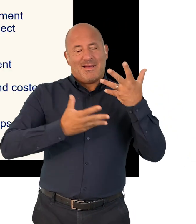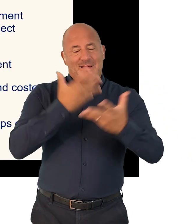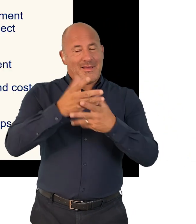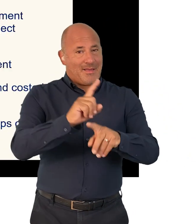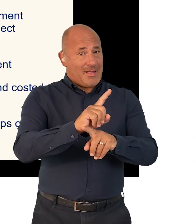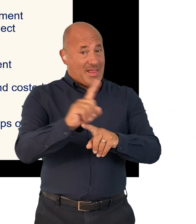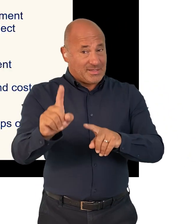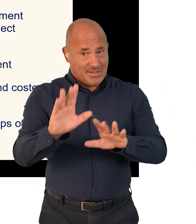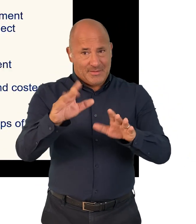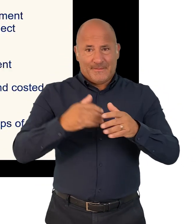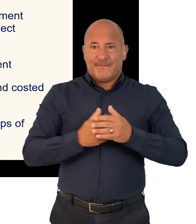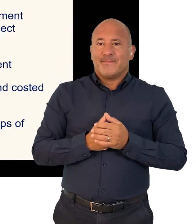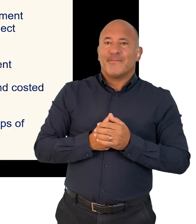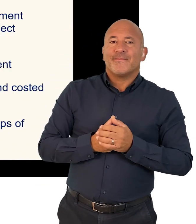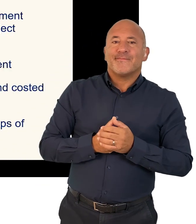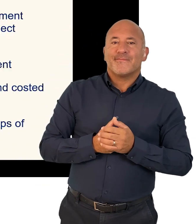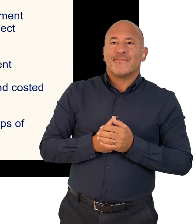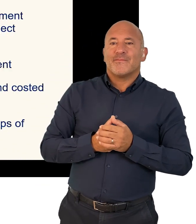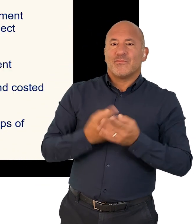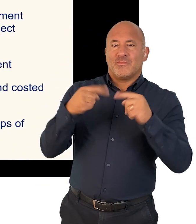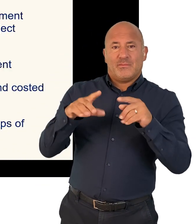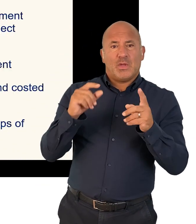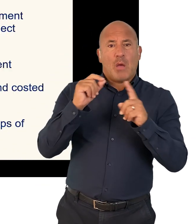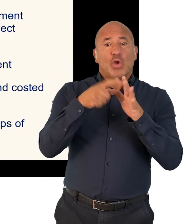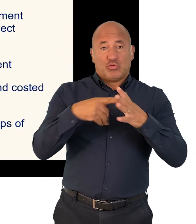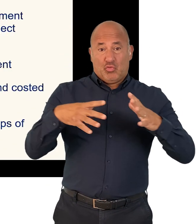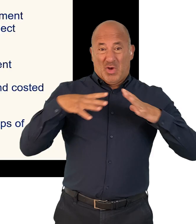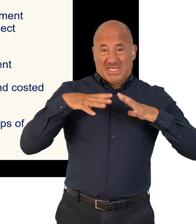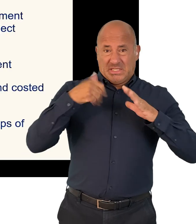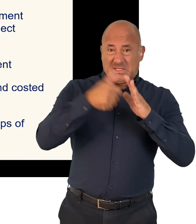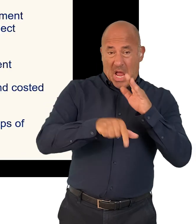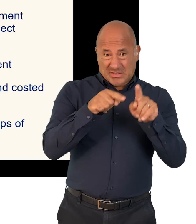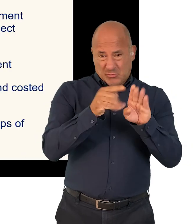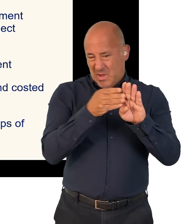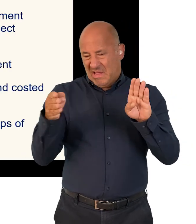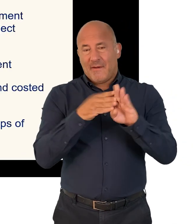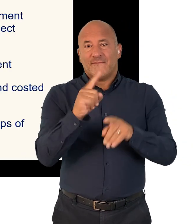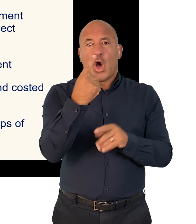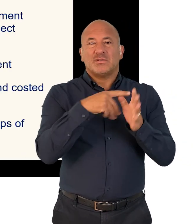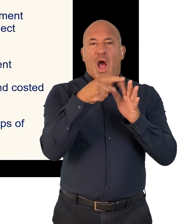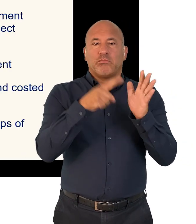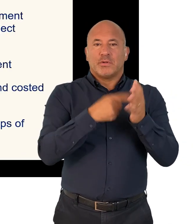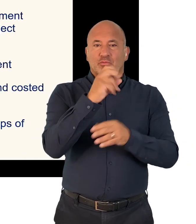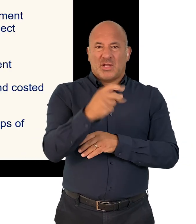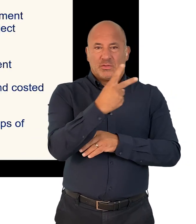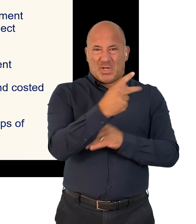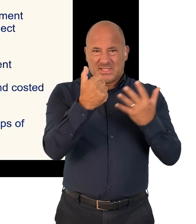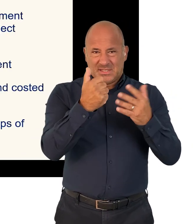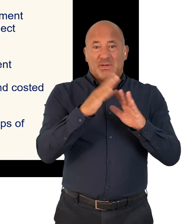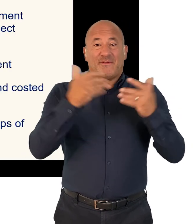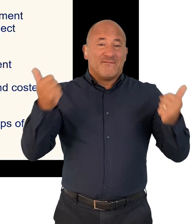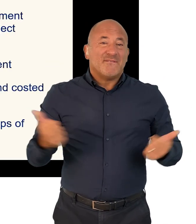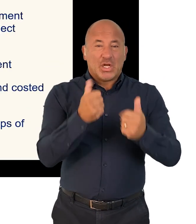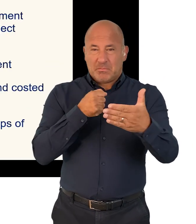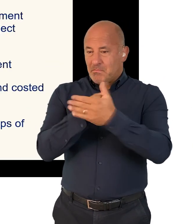about this in more detail later on in the video. Projects ready to start on or after the 1st of April 2026 and to